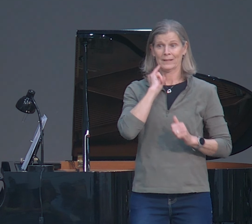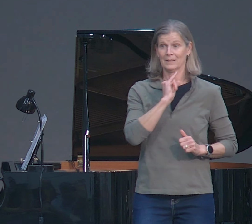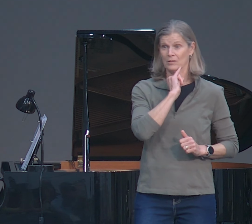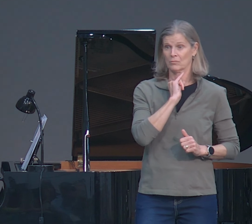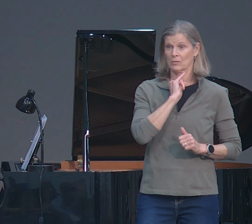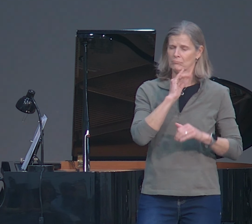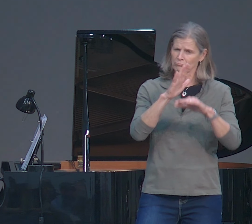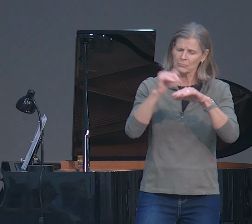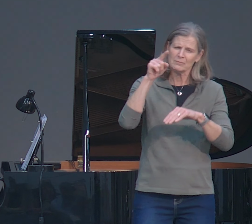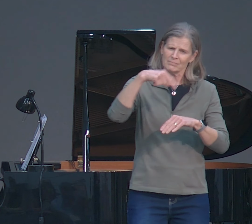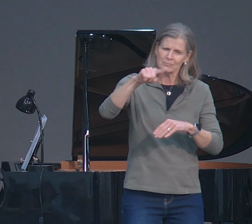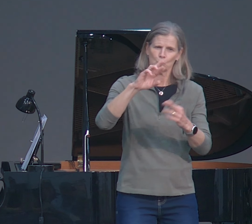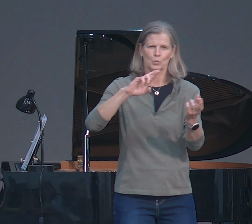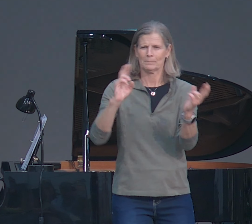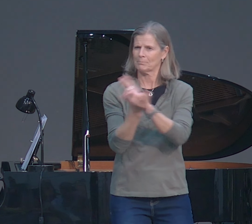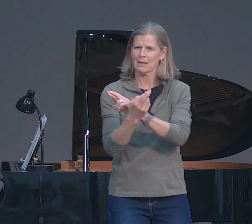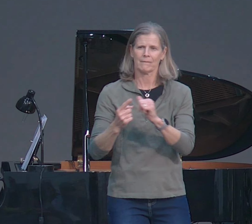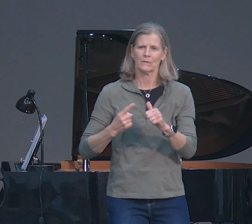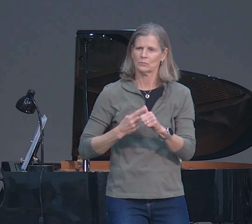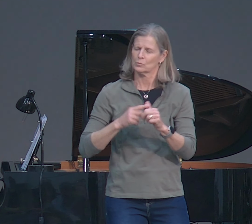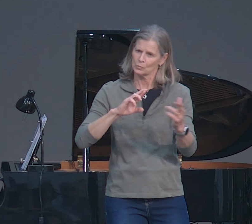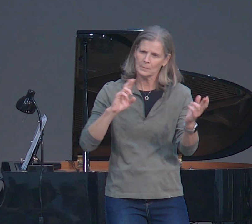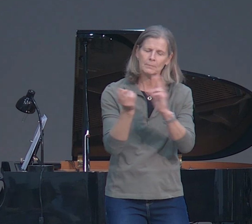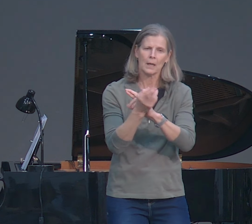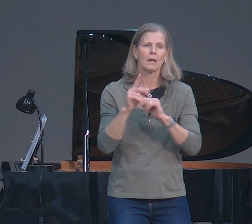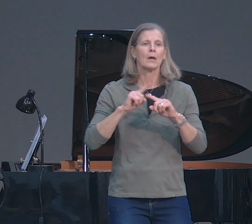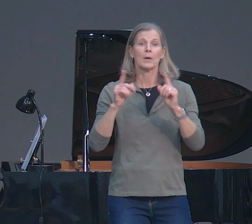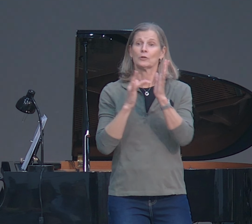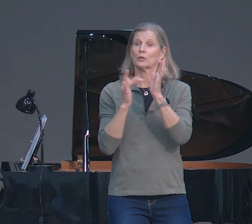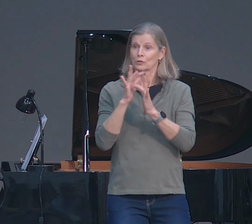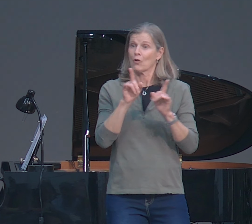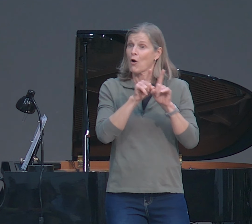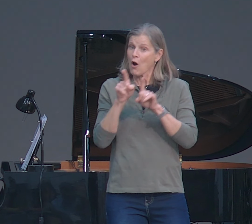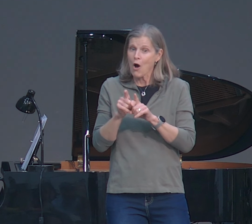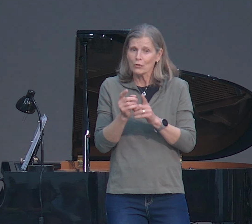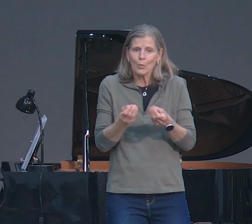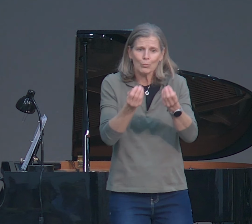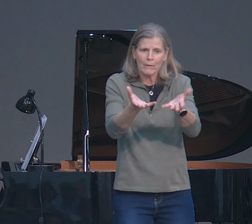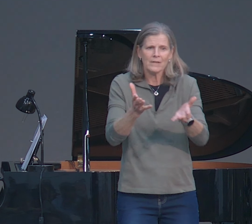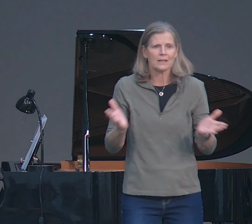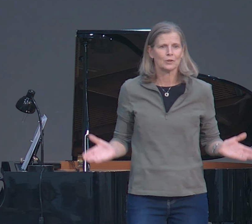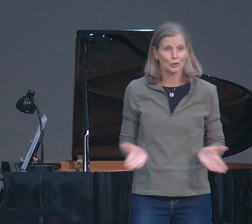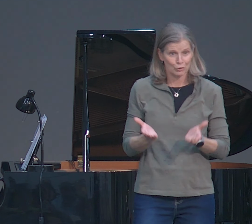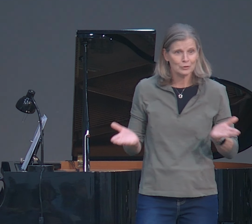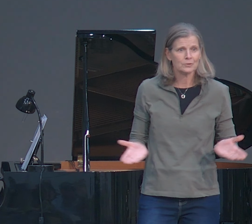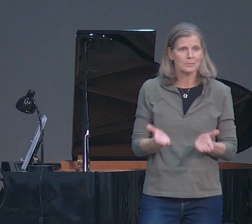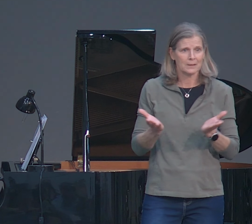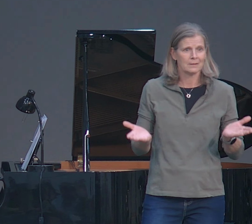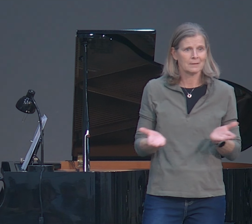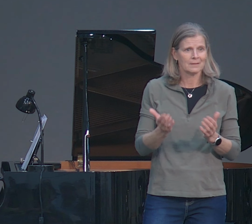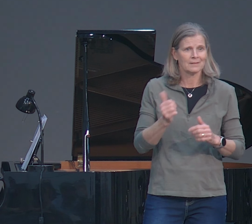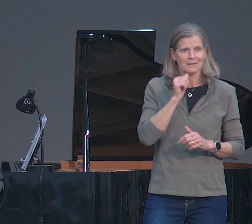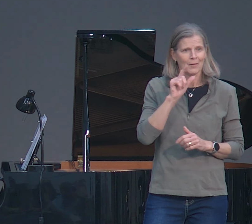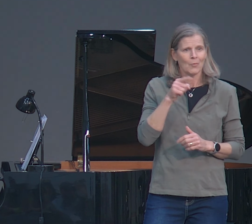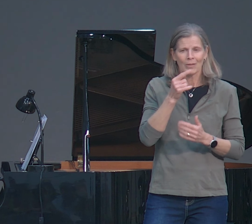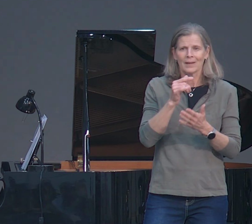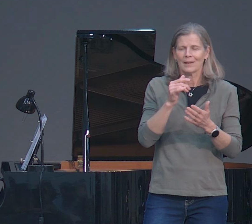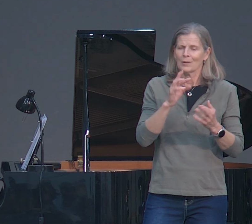to repentance. But Jesus also fills them up with encouragement. He fills them up with encouragement.